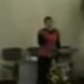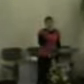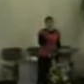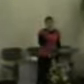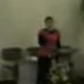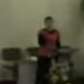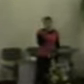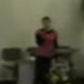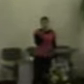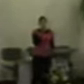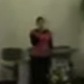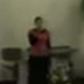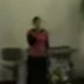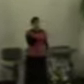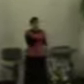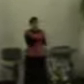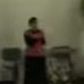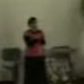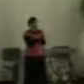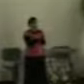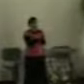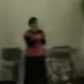Our God is greater.